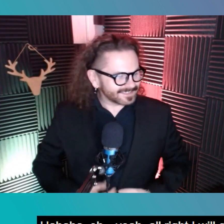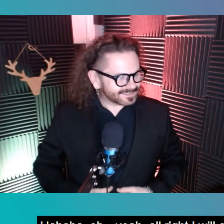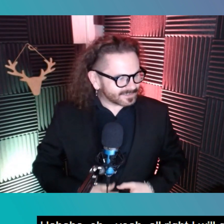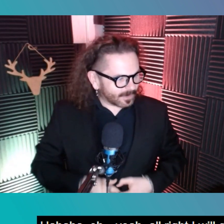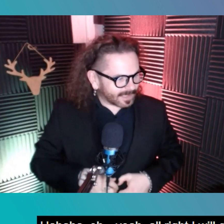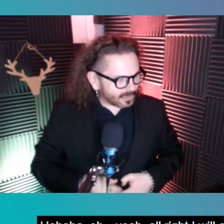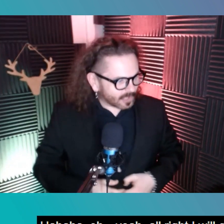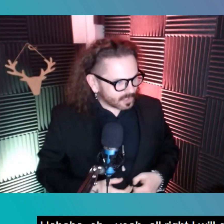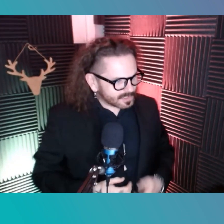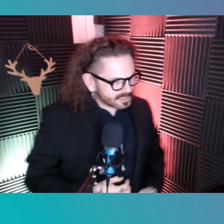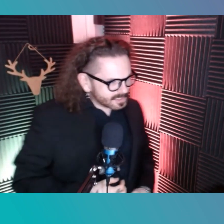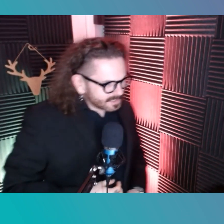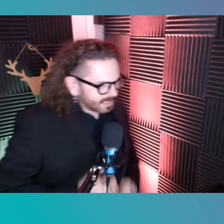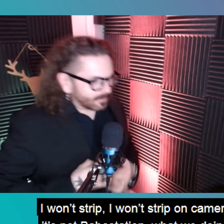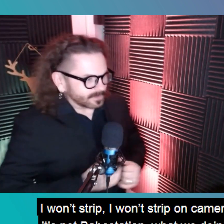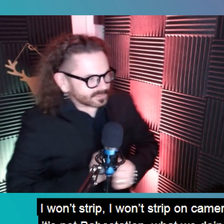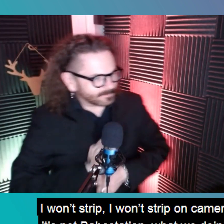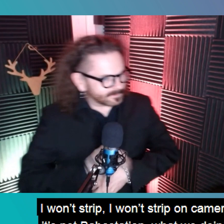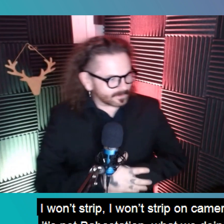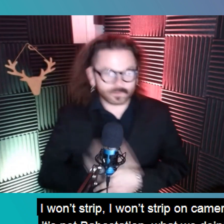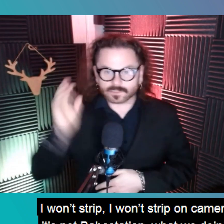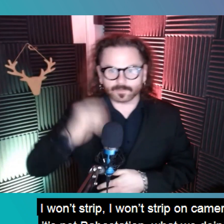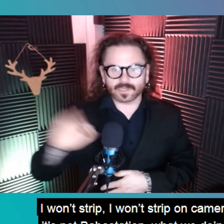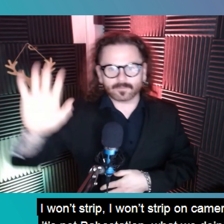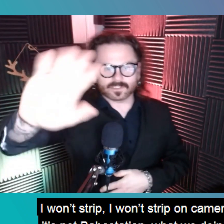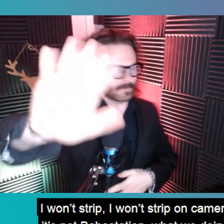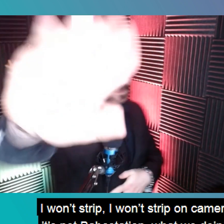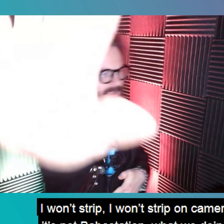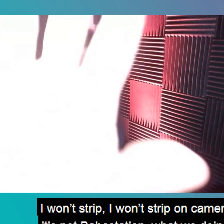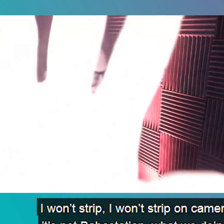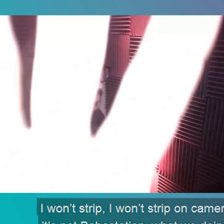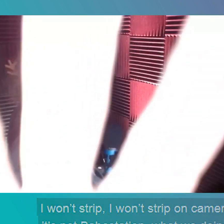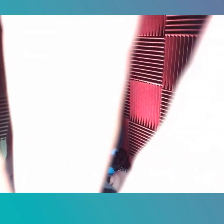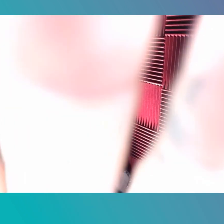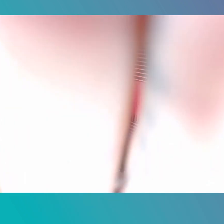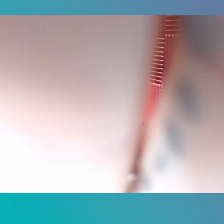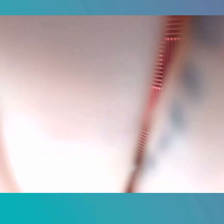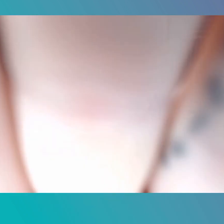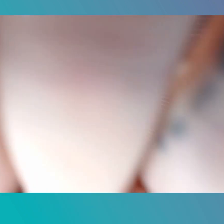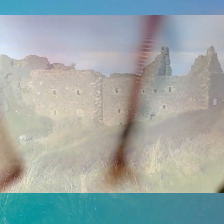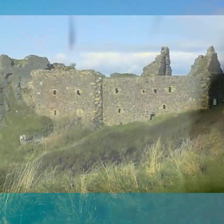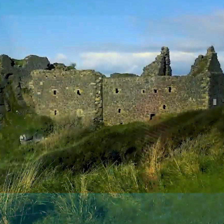yeah, all right, I'll go. I won't strip on camera. It's not Beam Station. What are we doing?